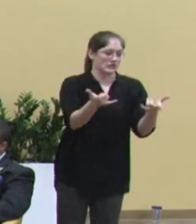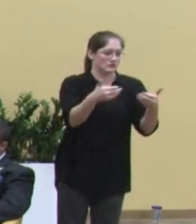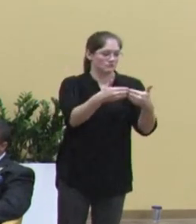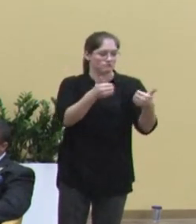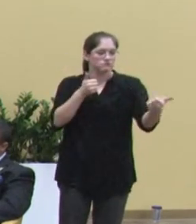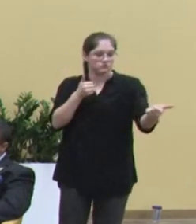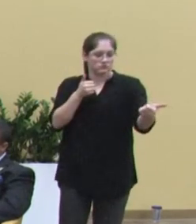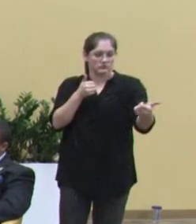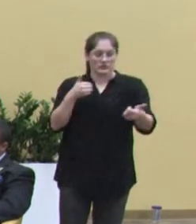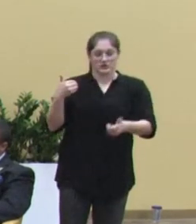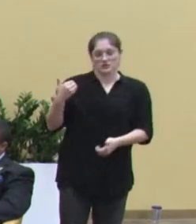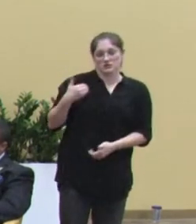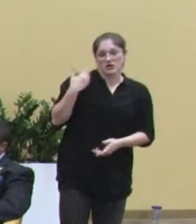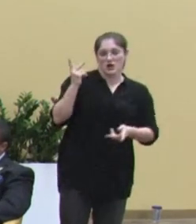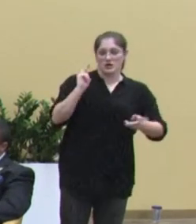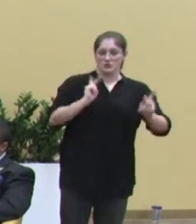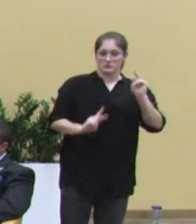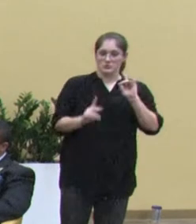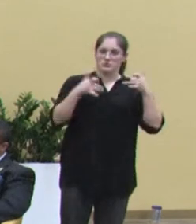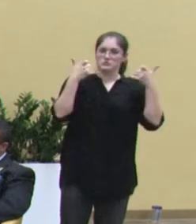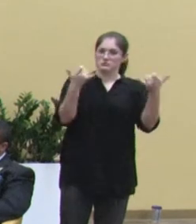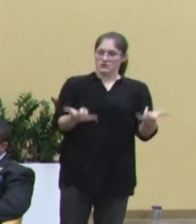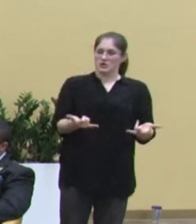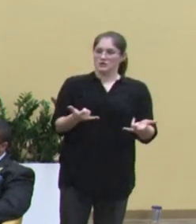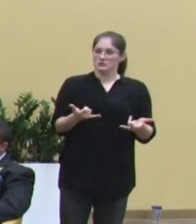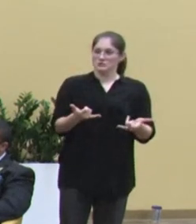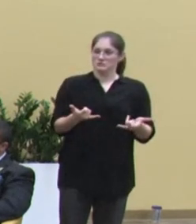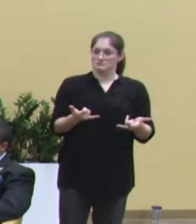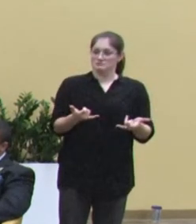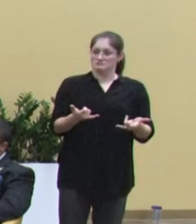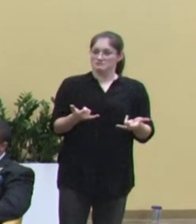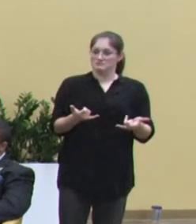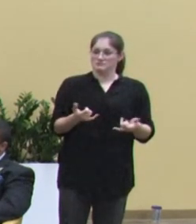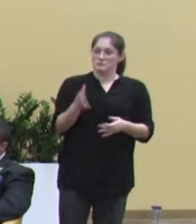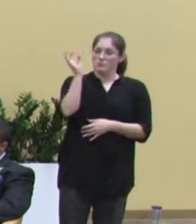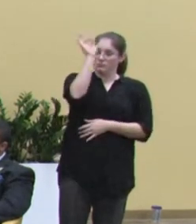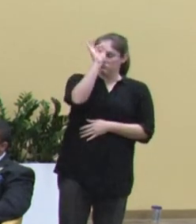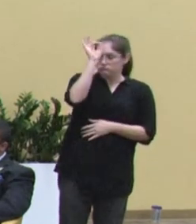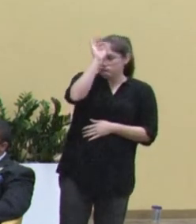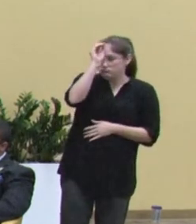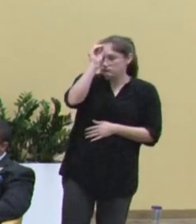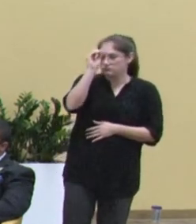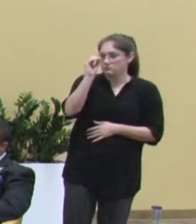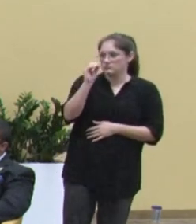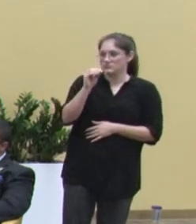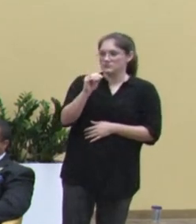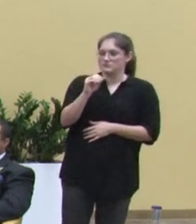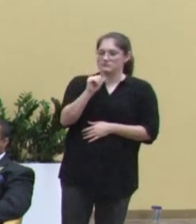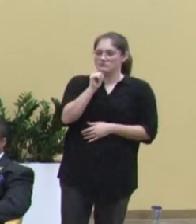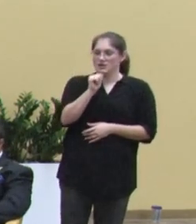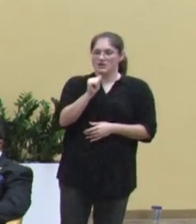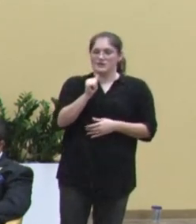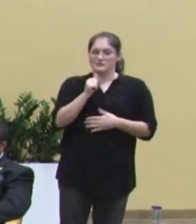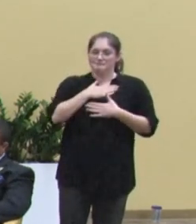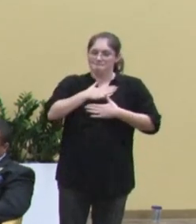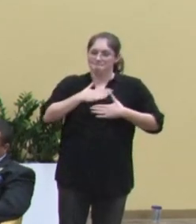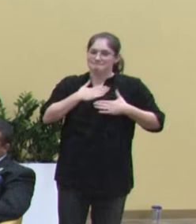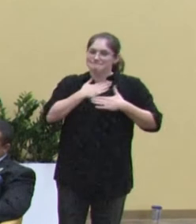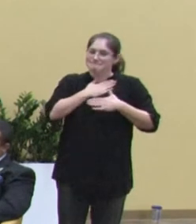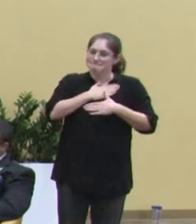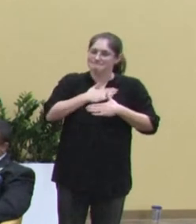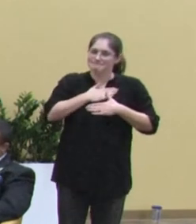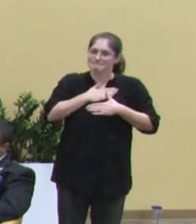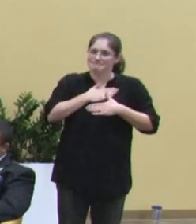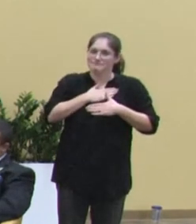Young people today, in my opinion, don't necessarily have the same appreciation for Dr. King or for